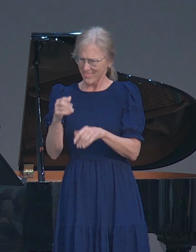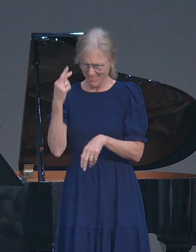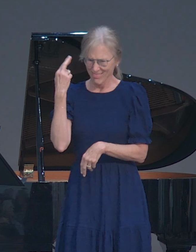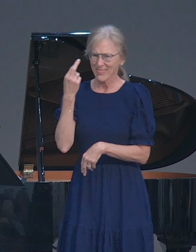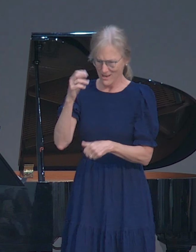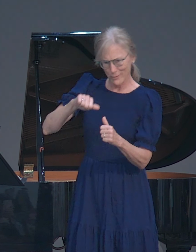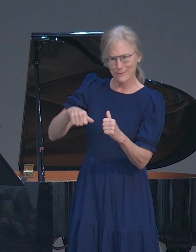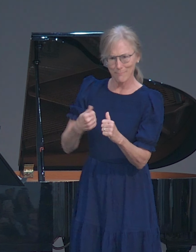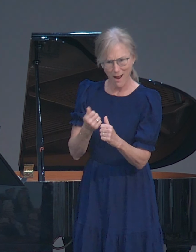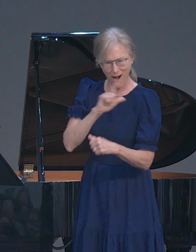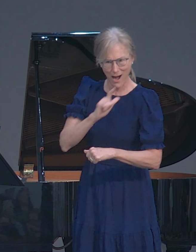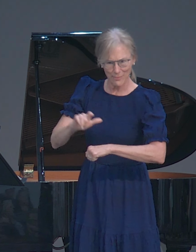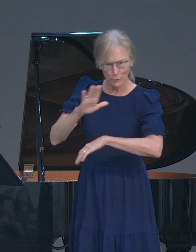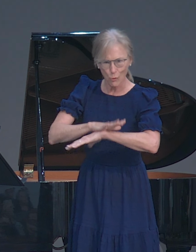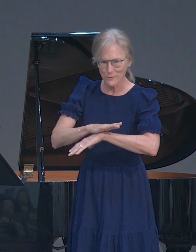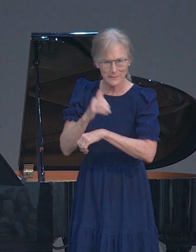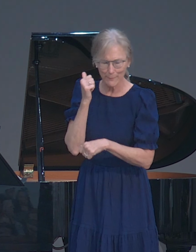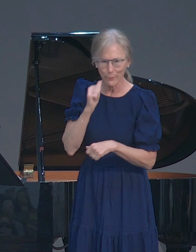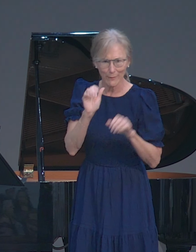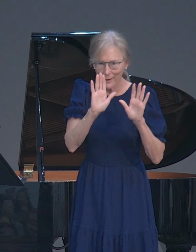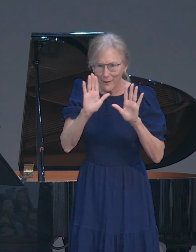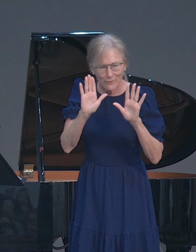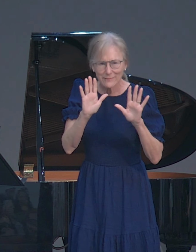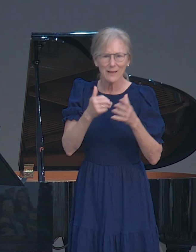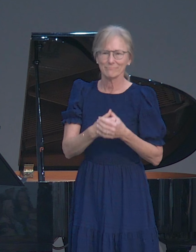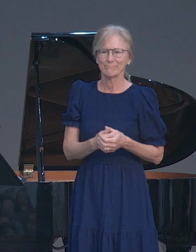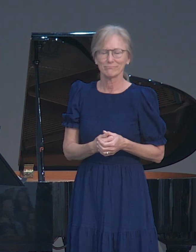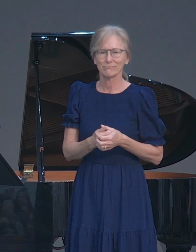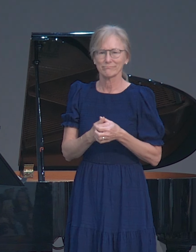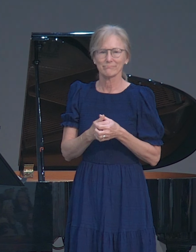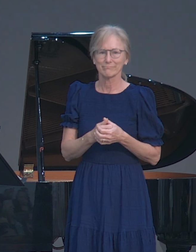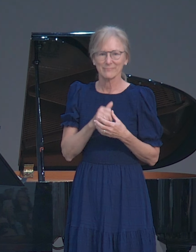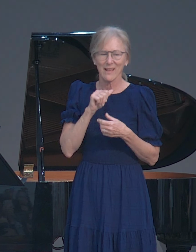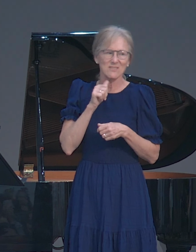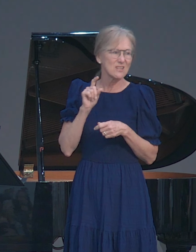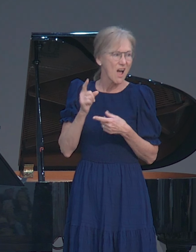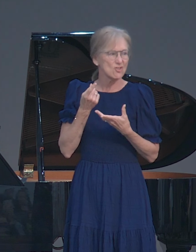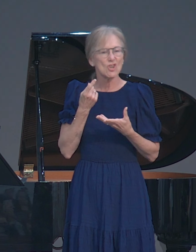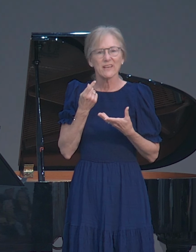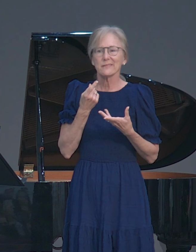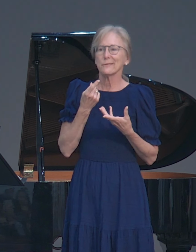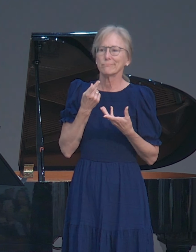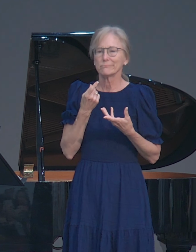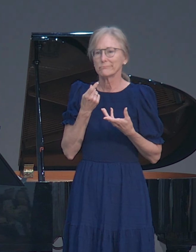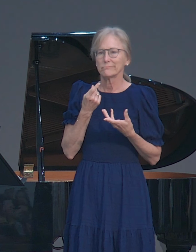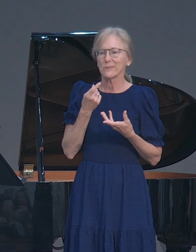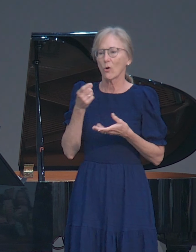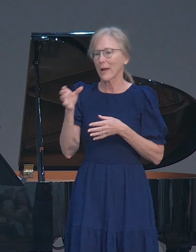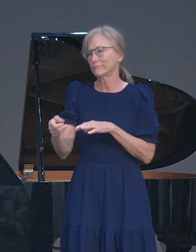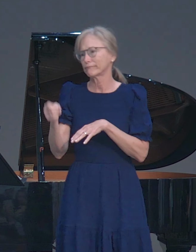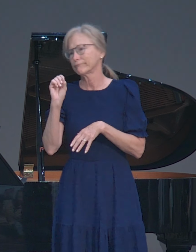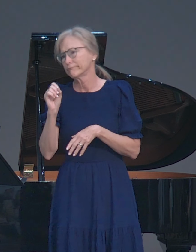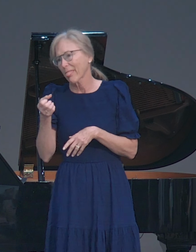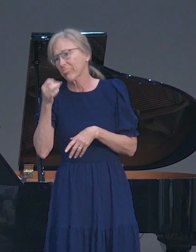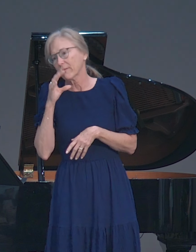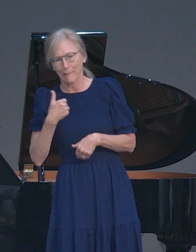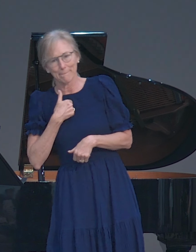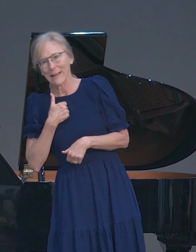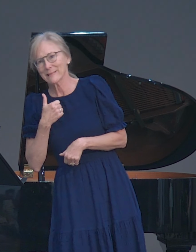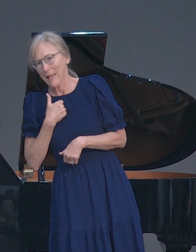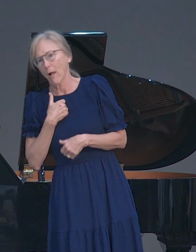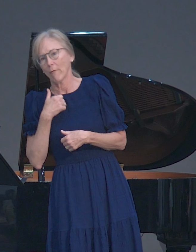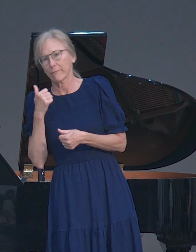Sunday instead of just having communion be something that you sort of grab on the table when you walk in and go ahead and, you know, pop the top open and drink that